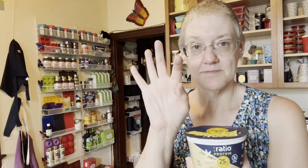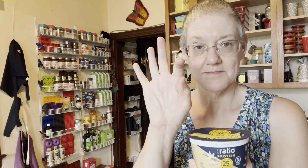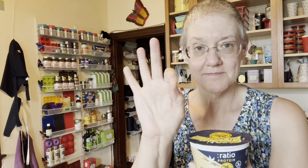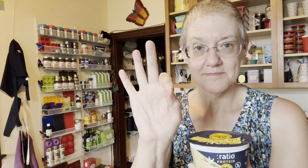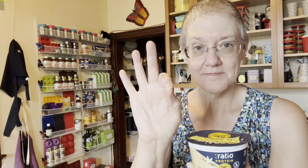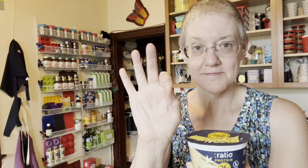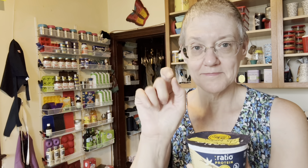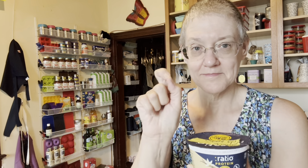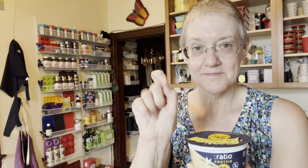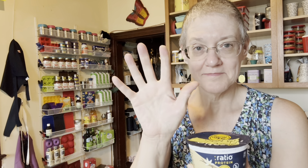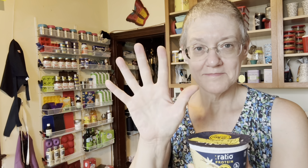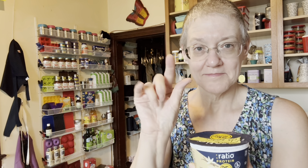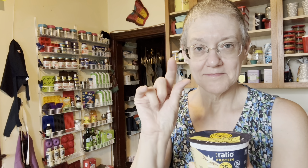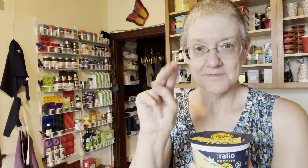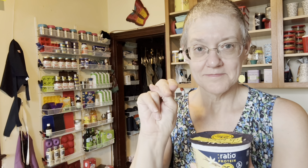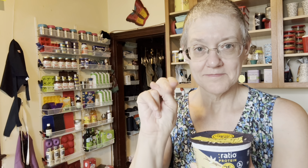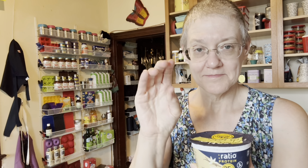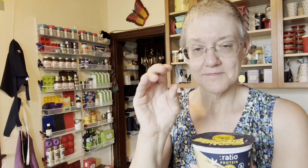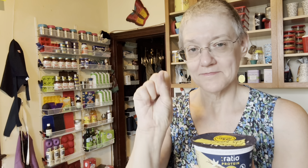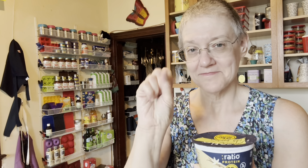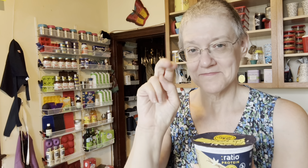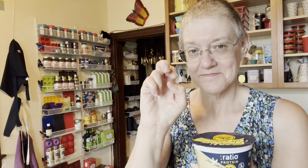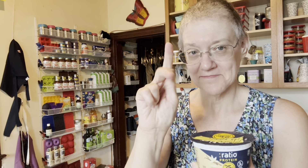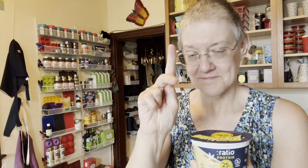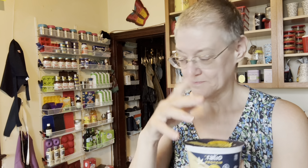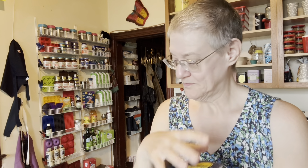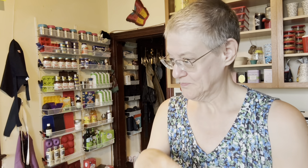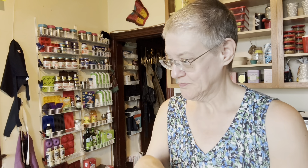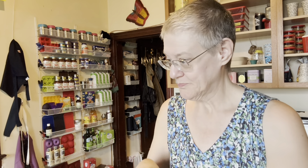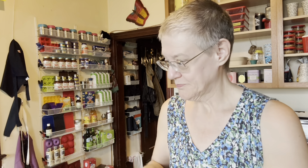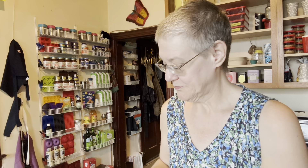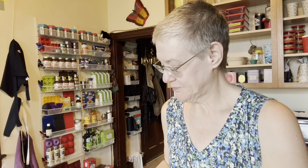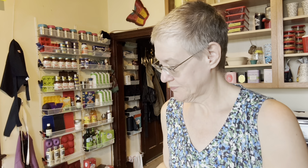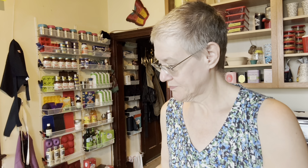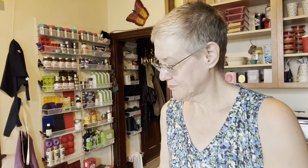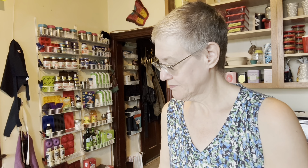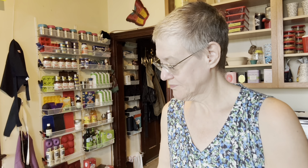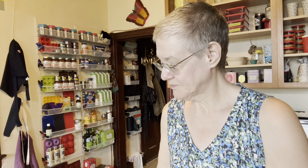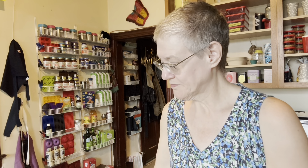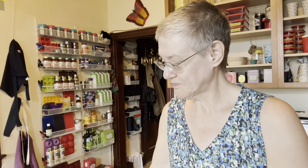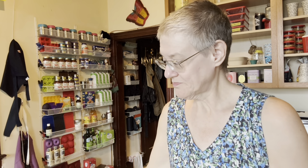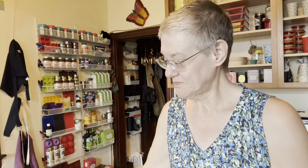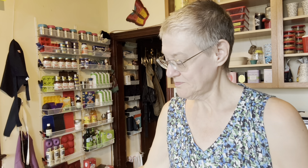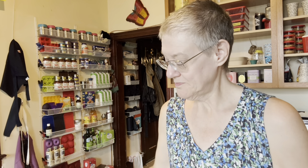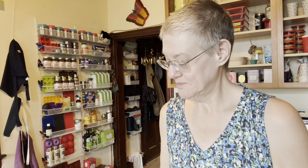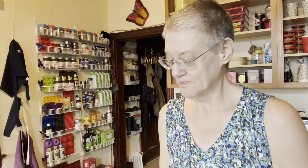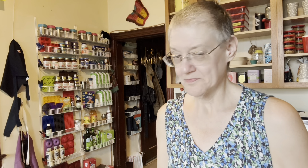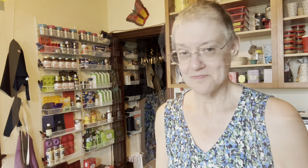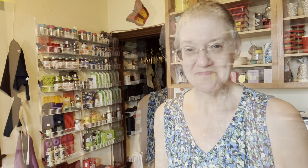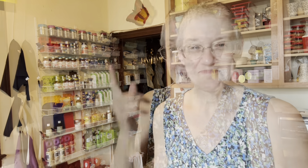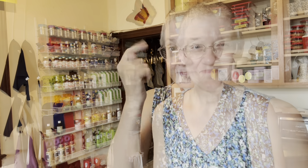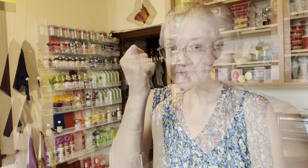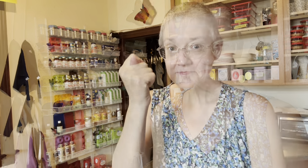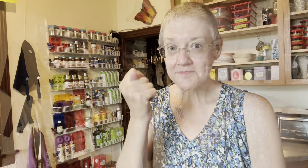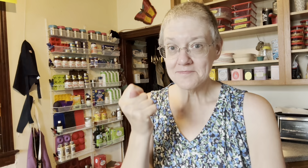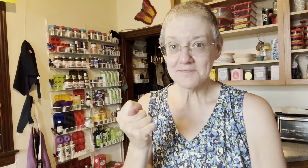So that's 9.5 grams of net carbs. That's his evening snack. And